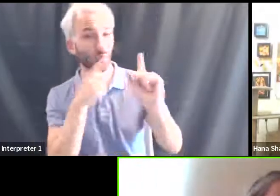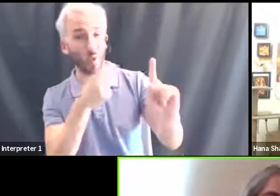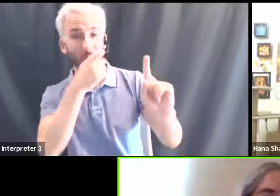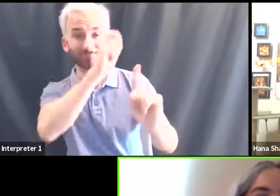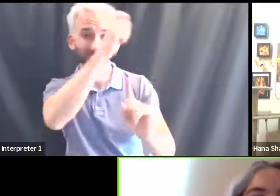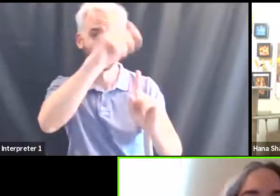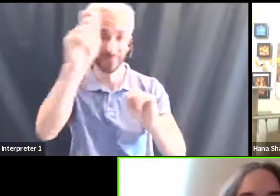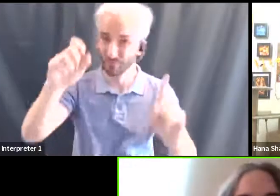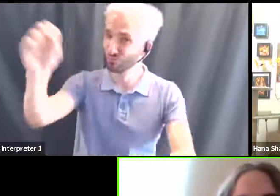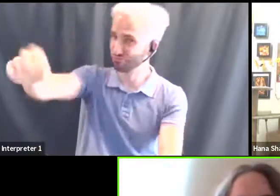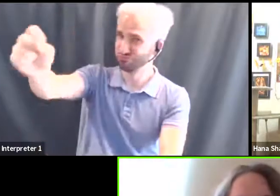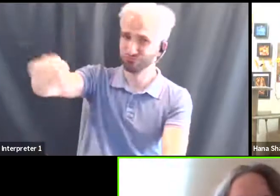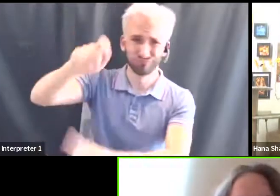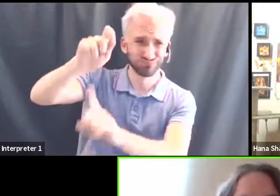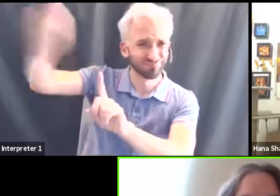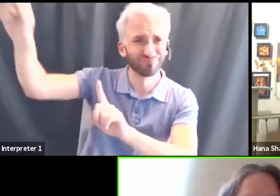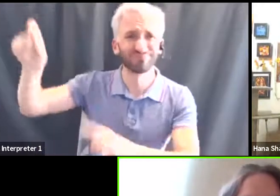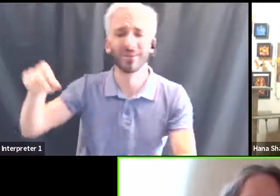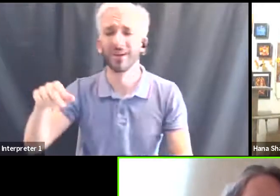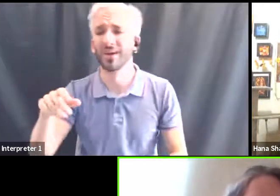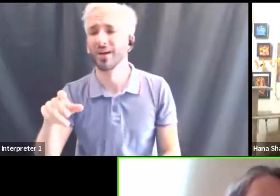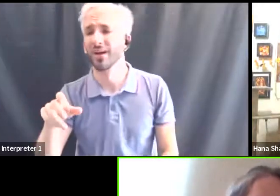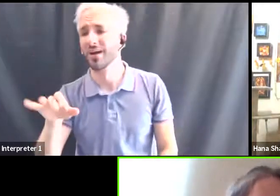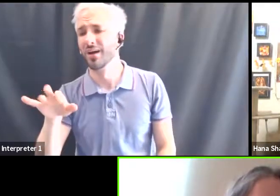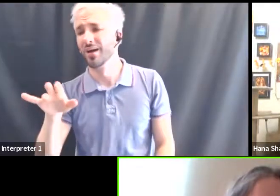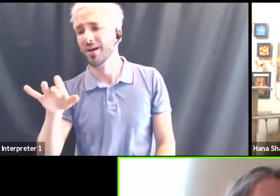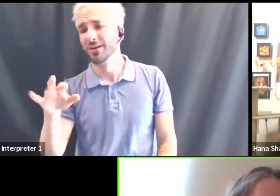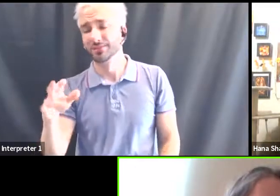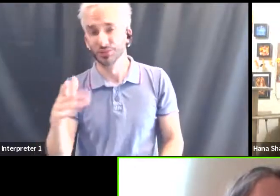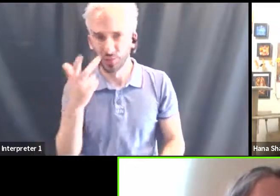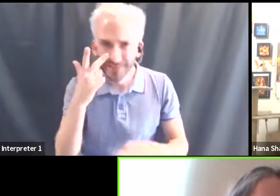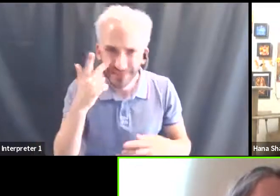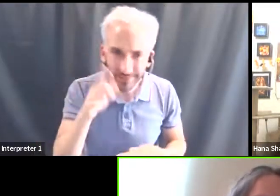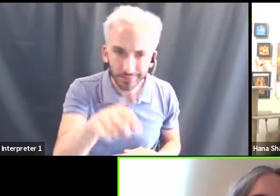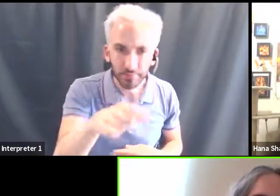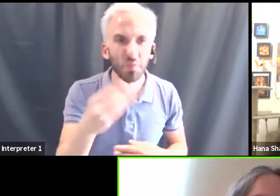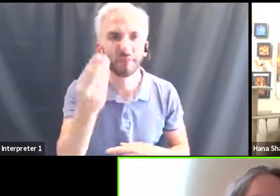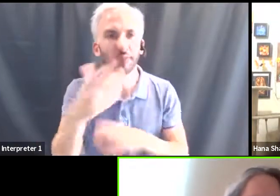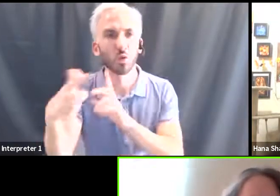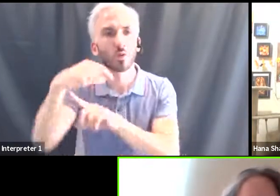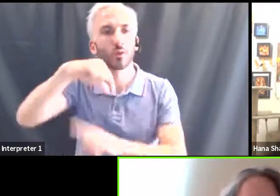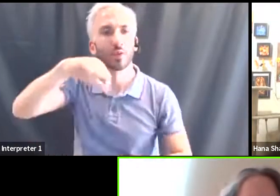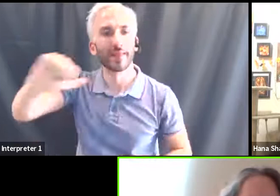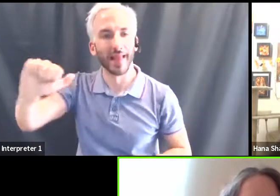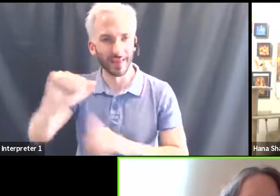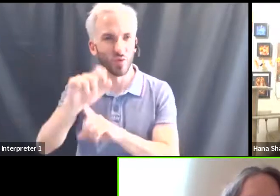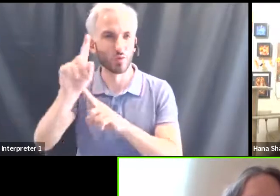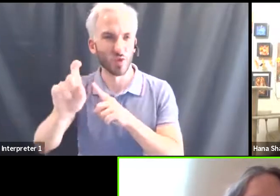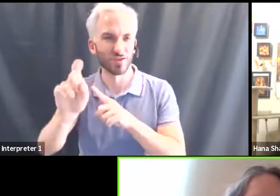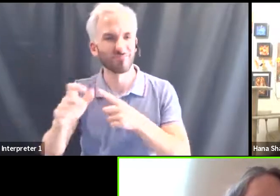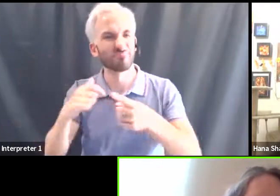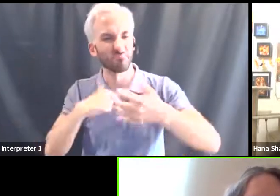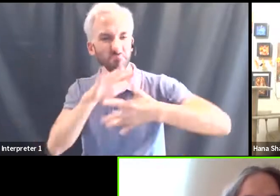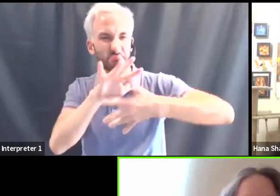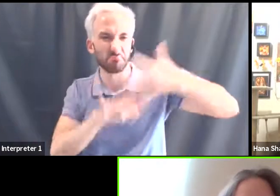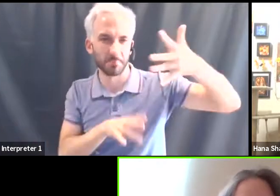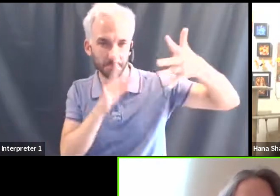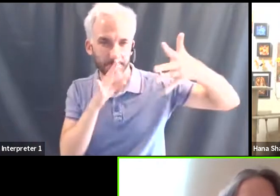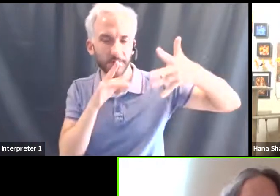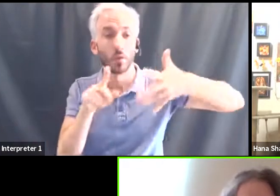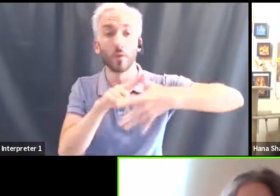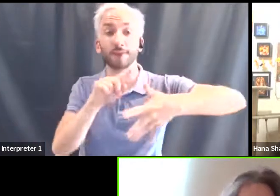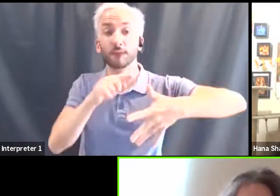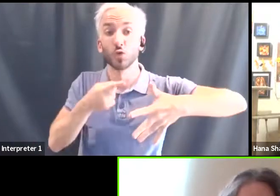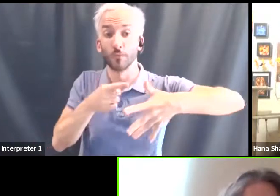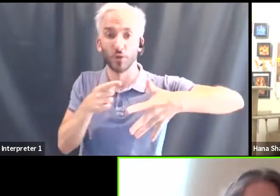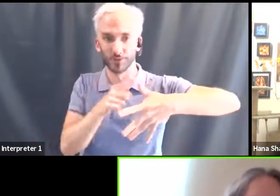did it. So we have a couple of questions in the chat here, so I'll read them out to you. But the first one